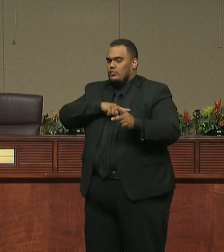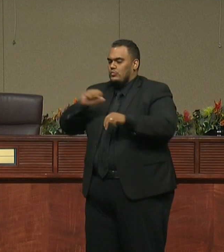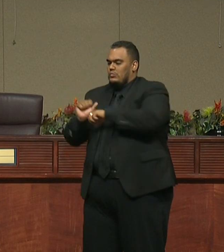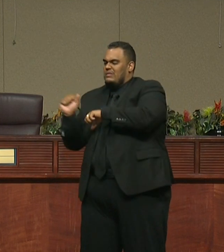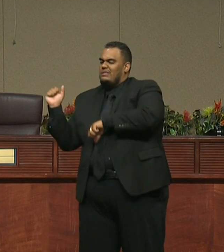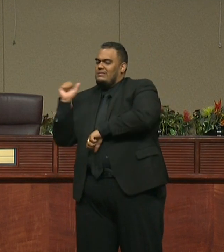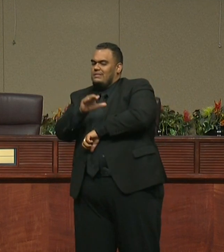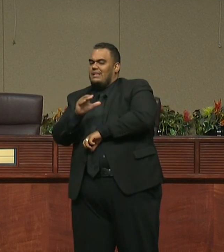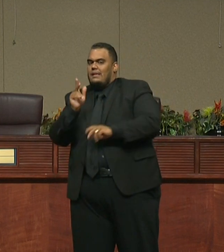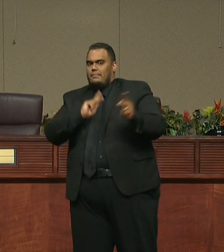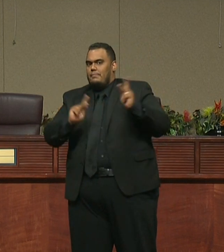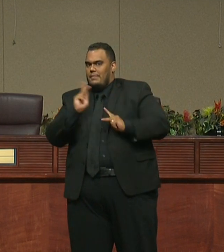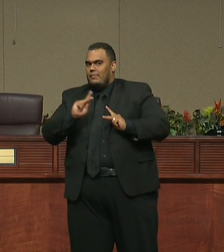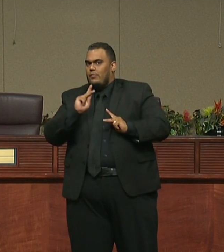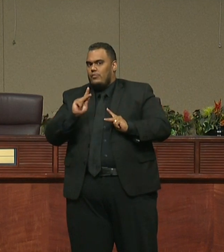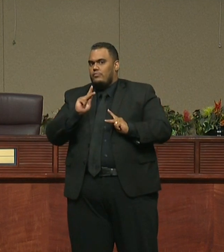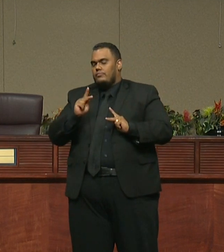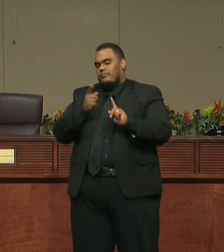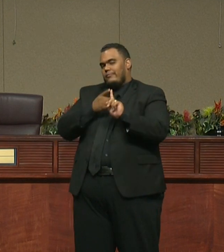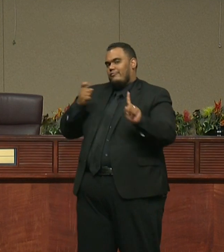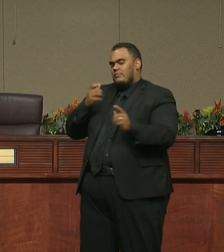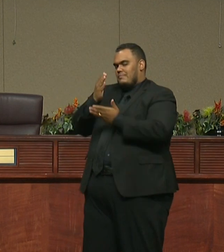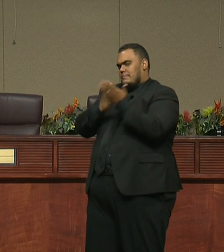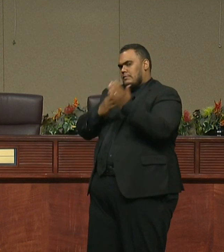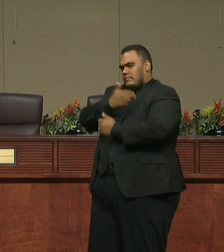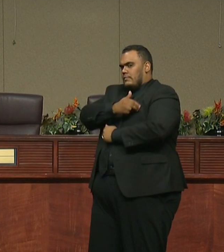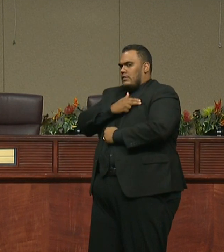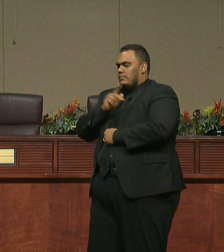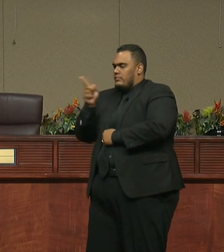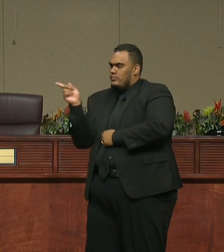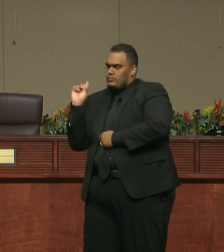people in for some locations. But